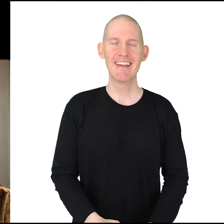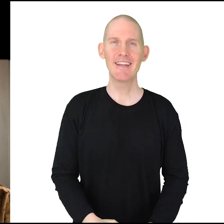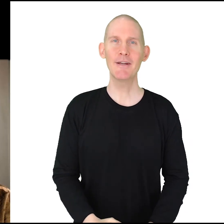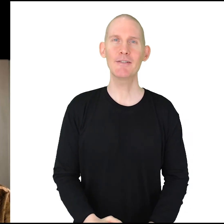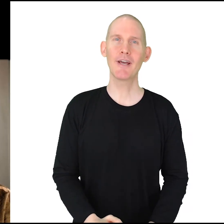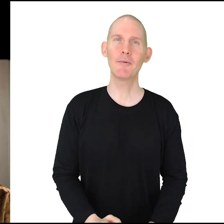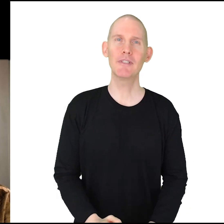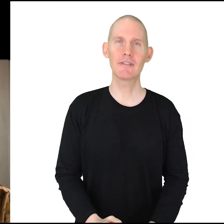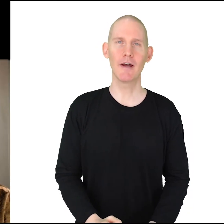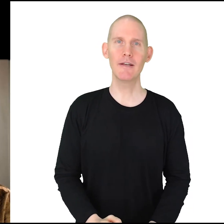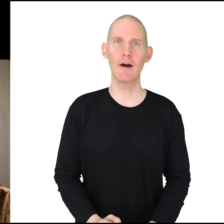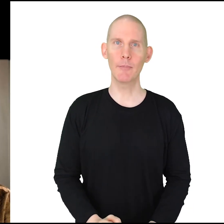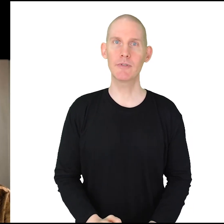Here's how we sign upset.